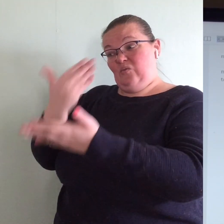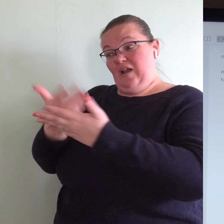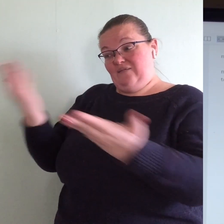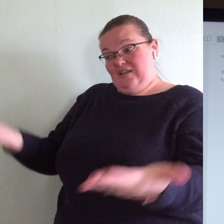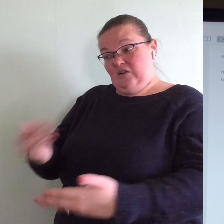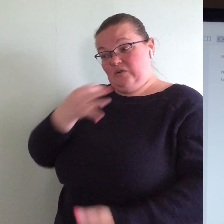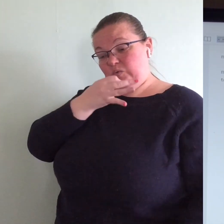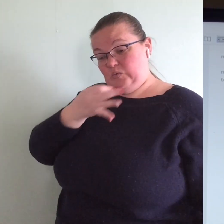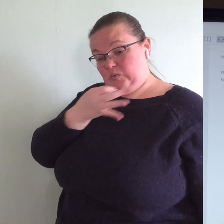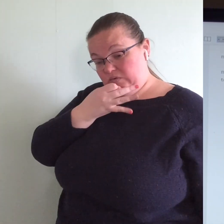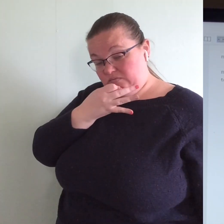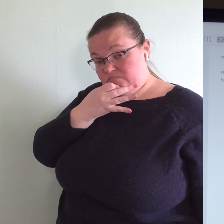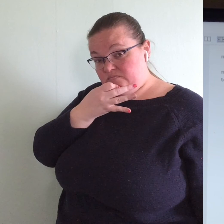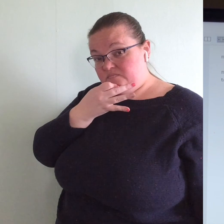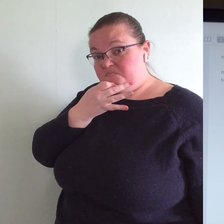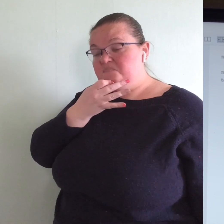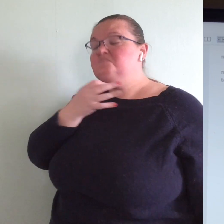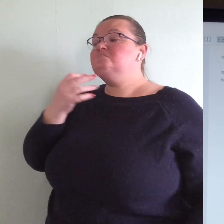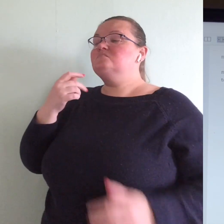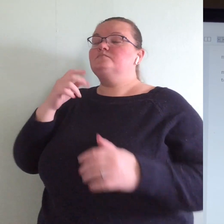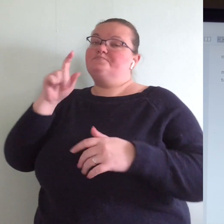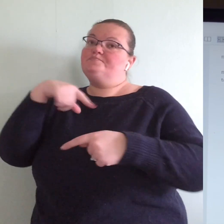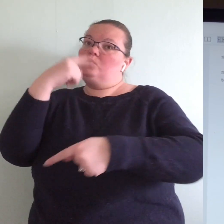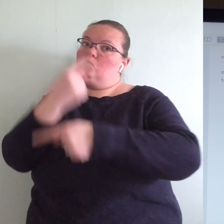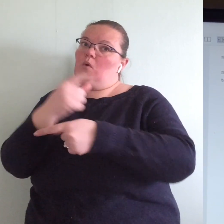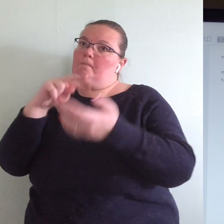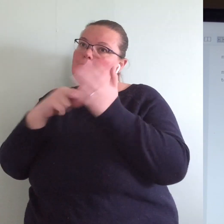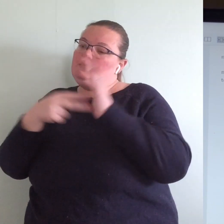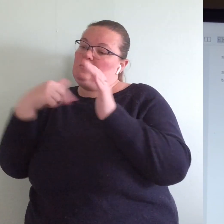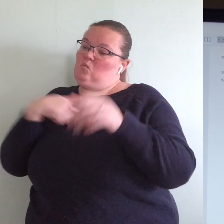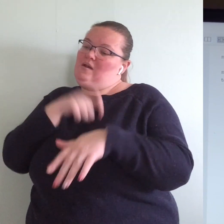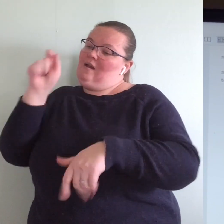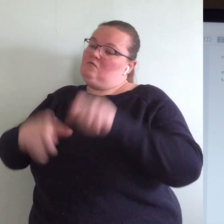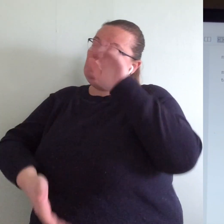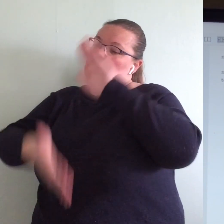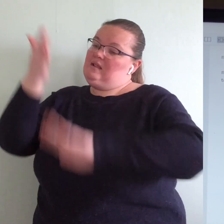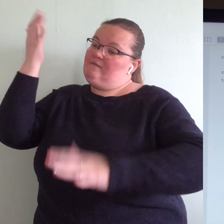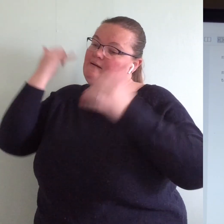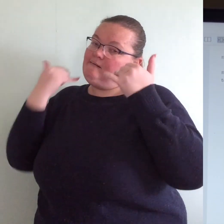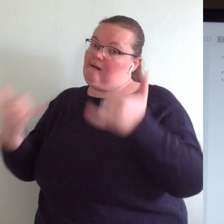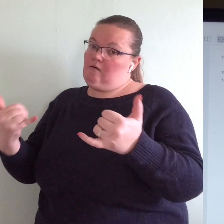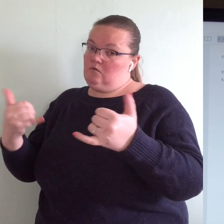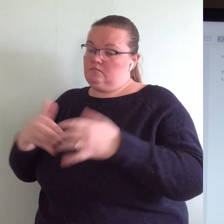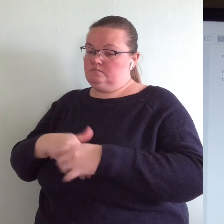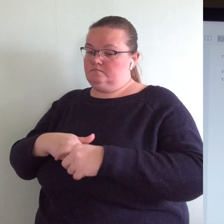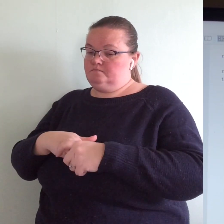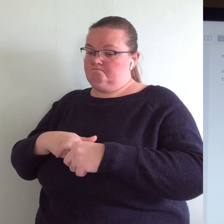Beaver, said her husband. We must all get away from here. There's not a moment to lose.